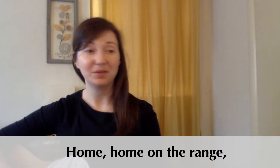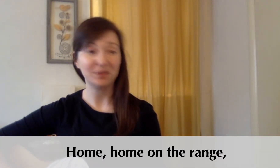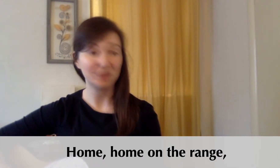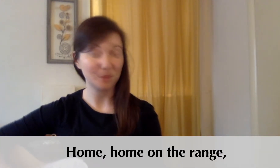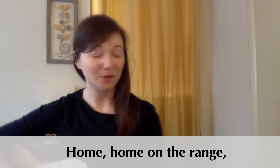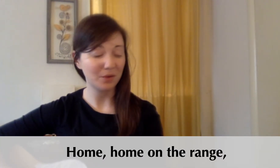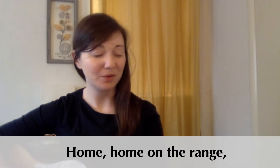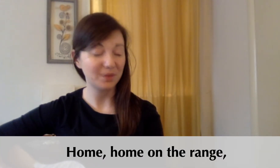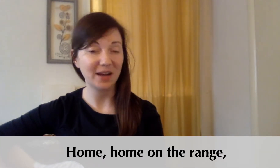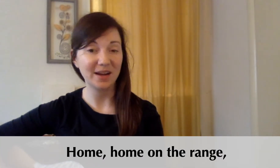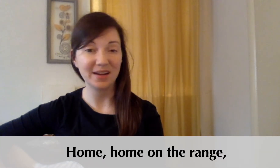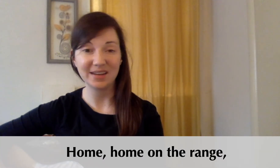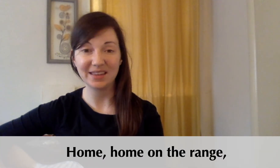Home, home on the